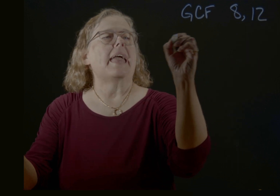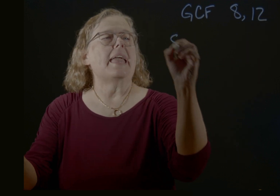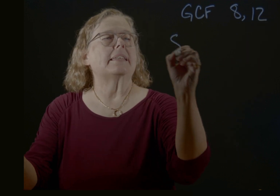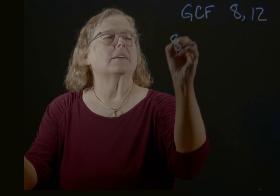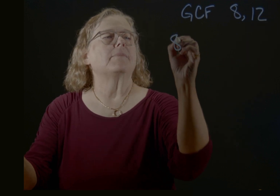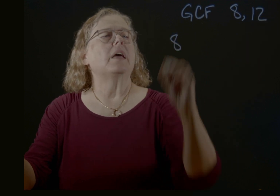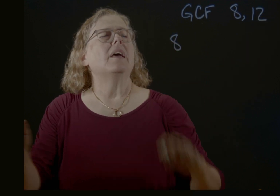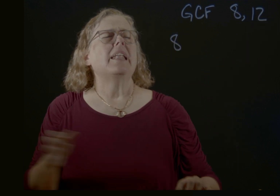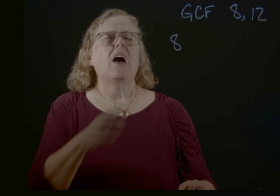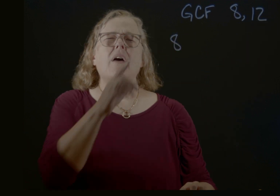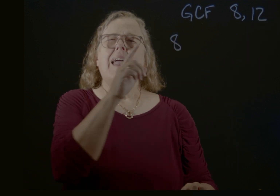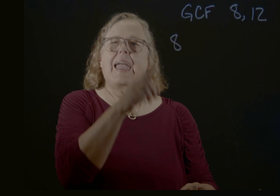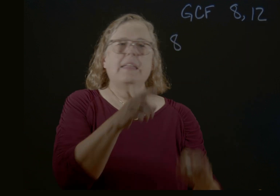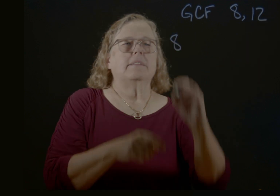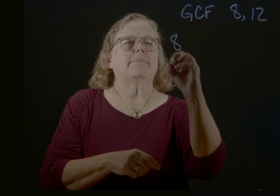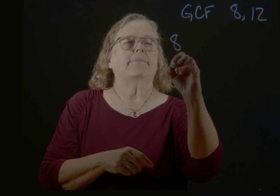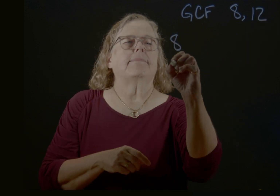So 8. Now 8, 12,